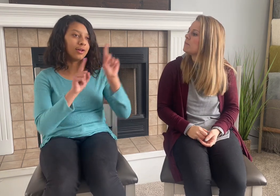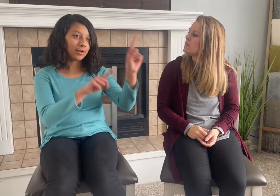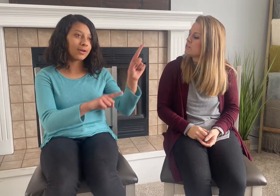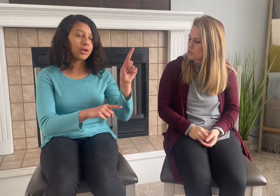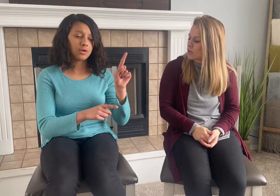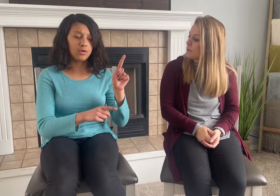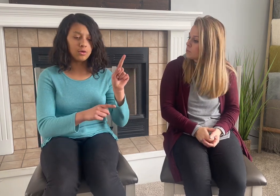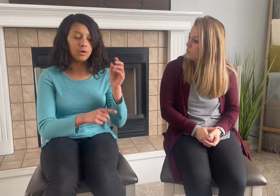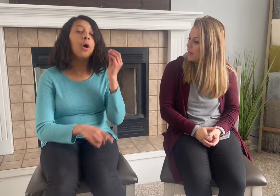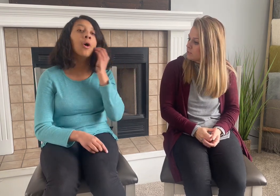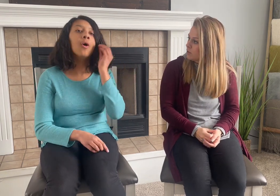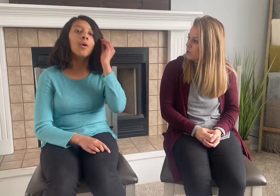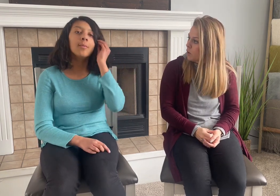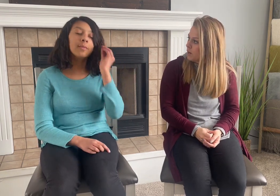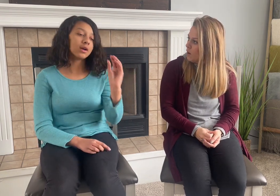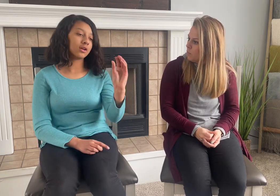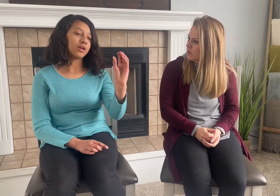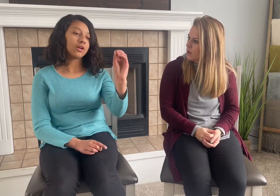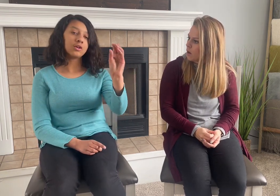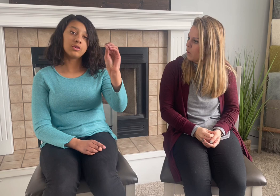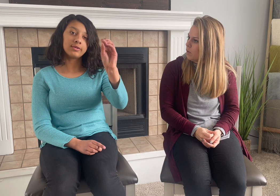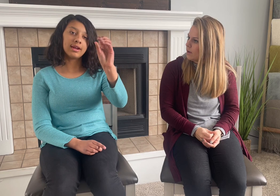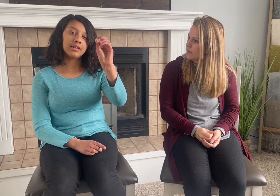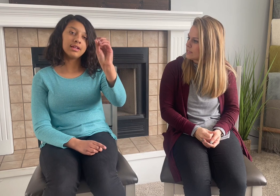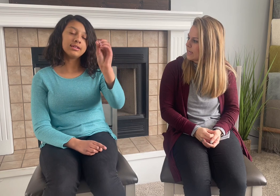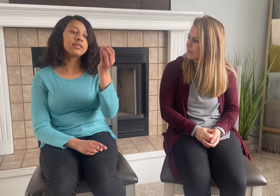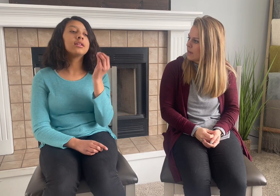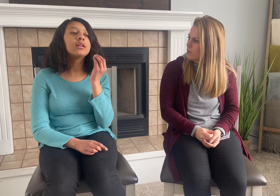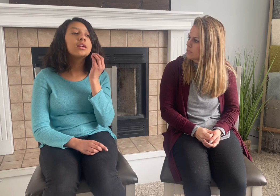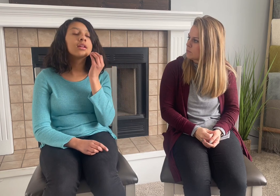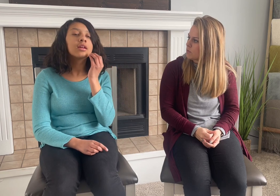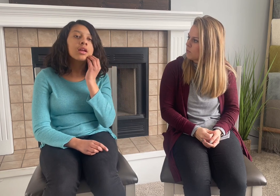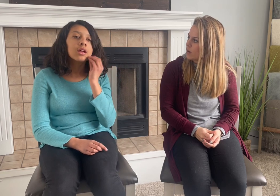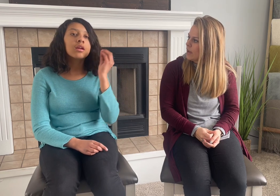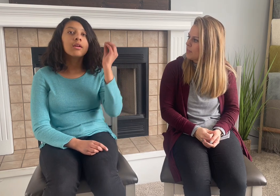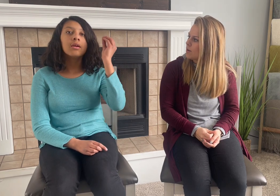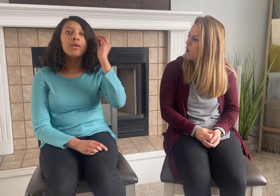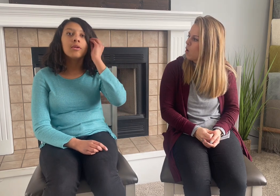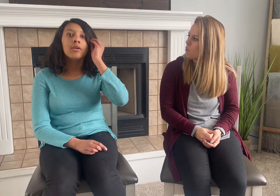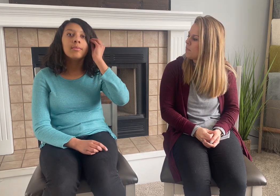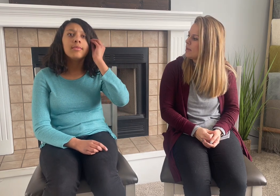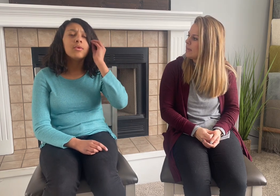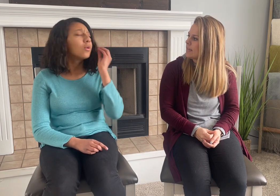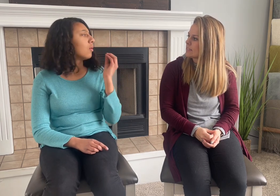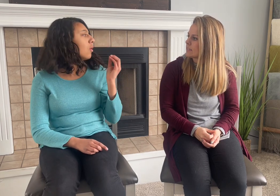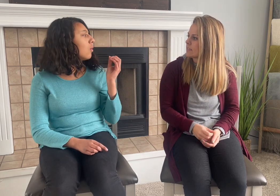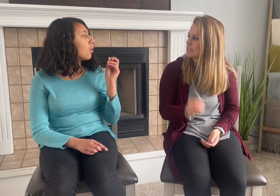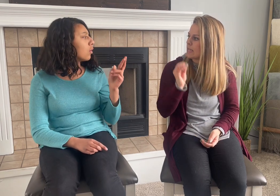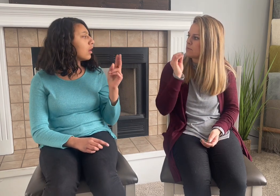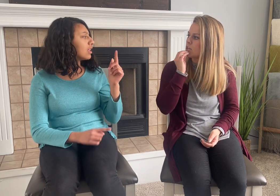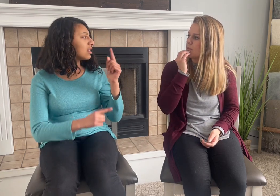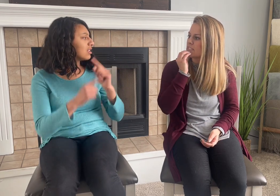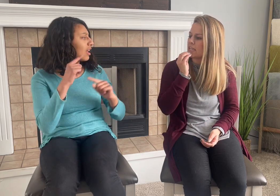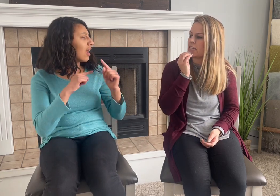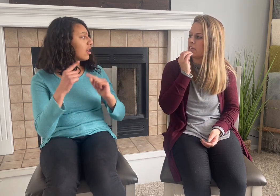So sorry. So back to going home, go is like how we did before. And then home is the same shape as eating.